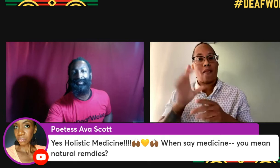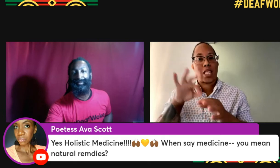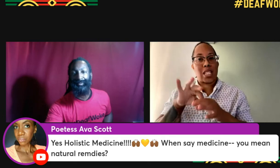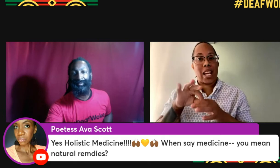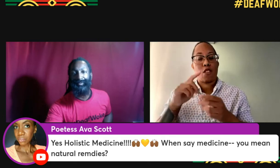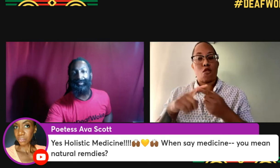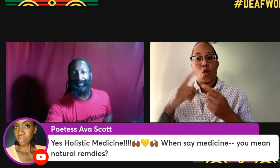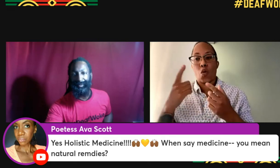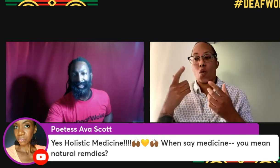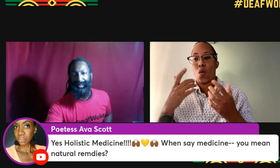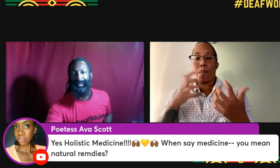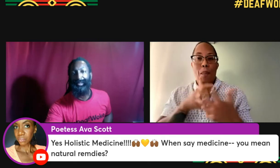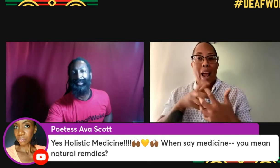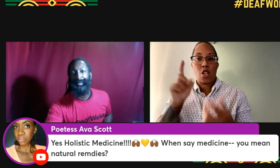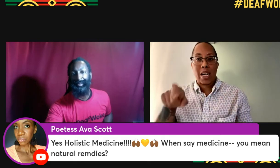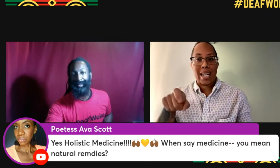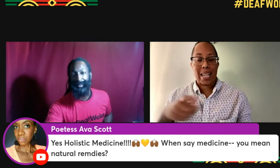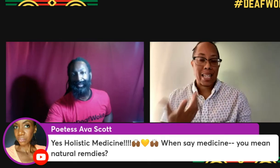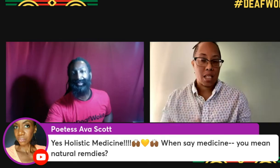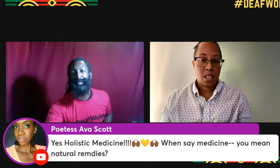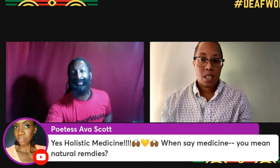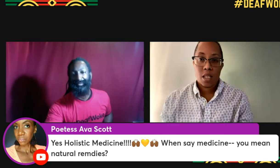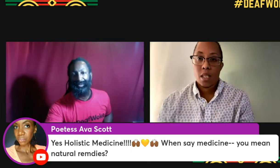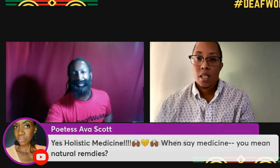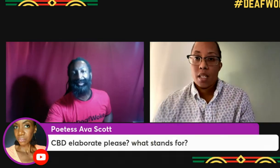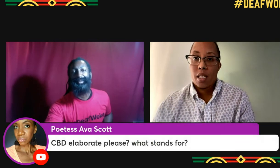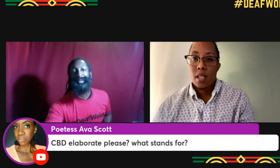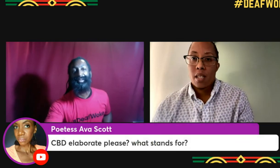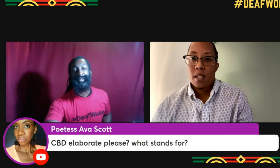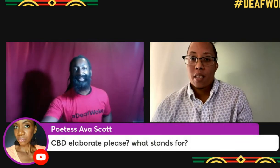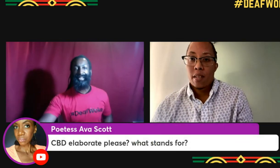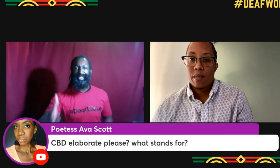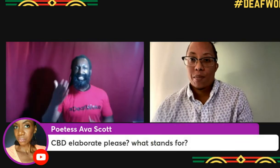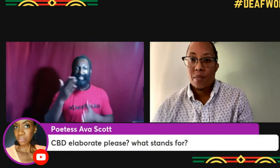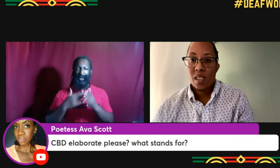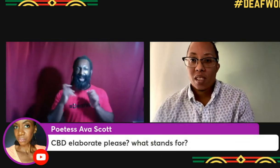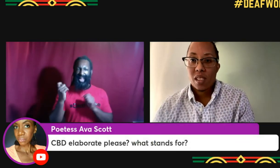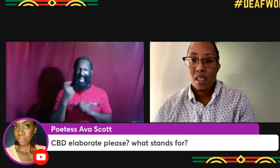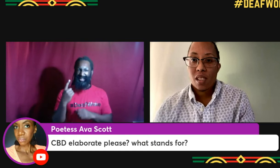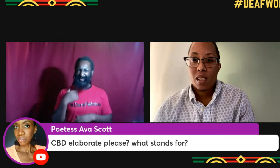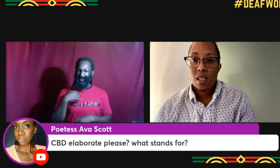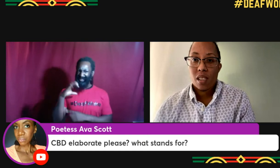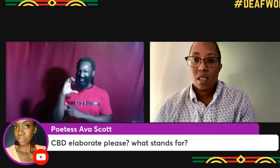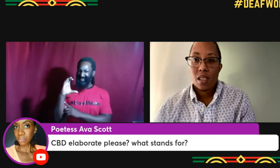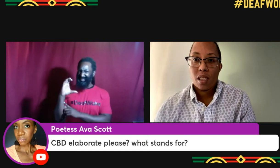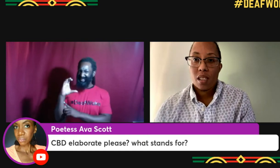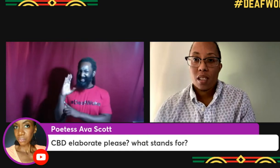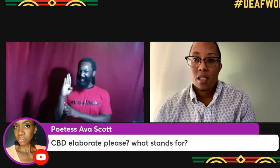I want to be able to know like the different types of teas you would use to match a person's mind needs.